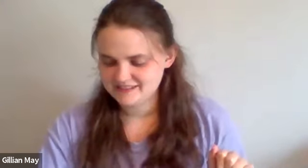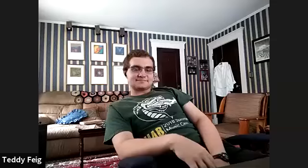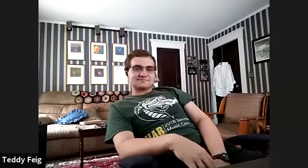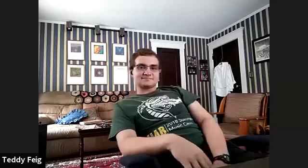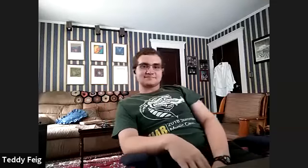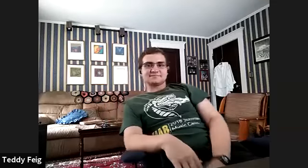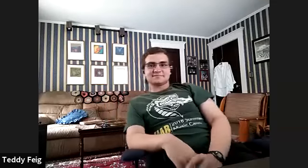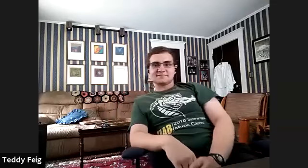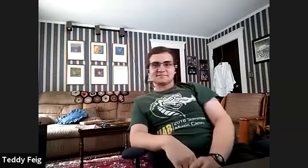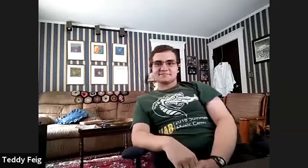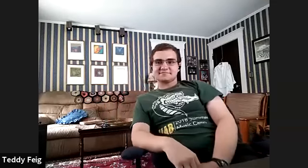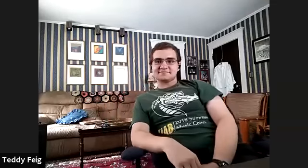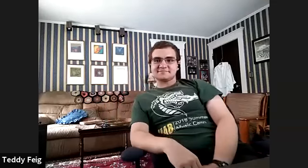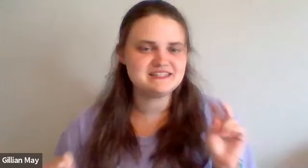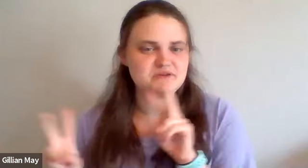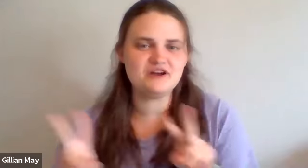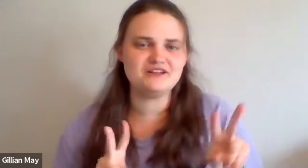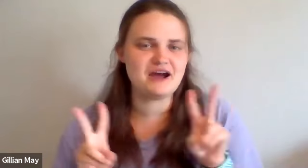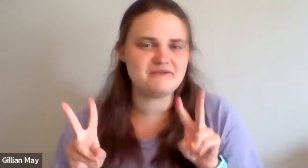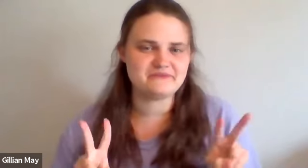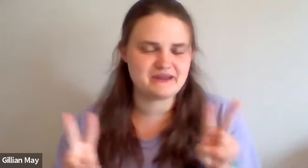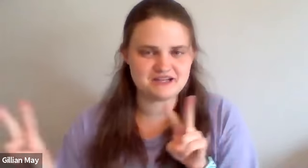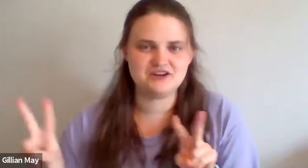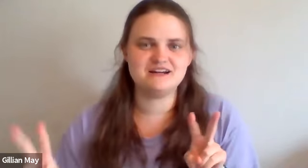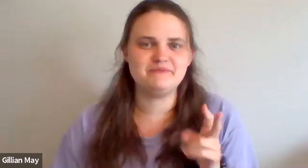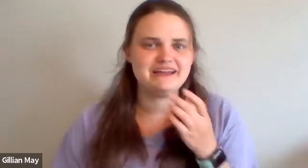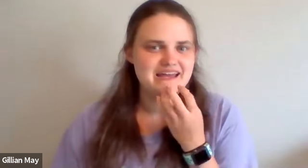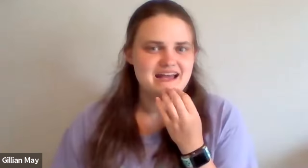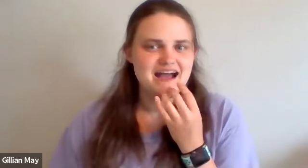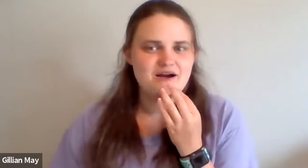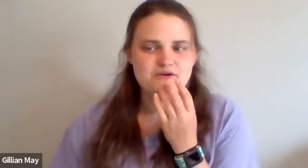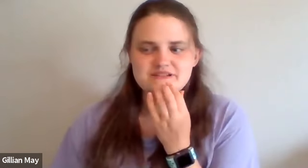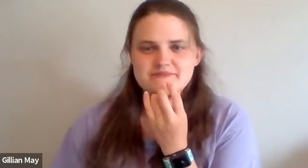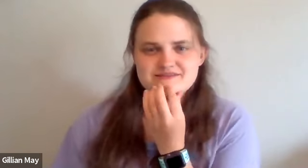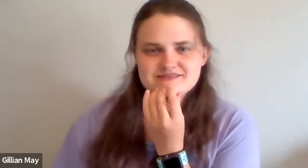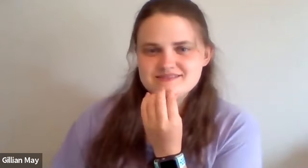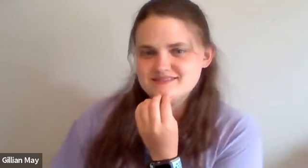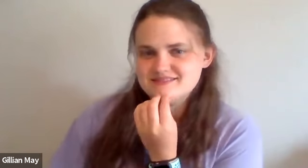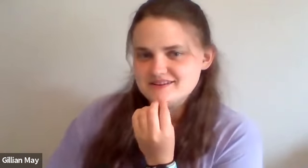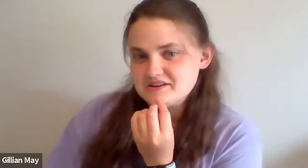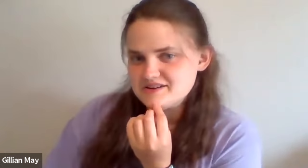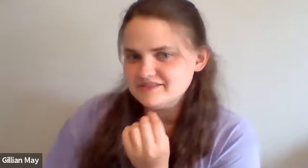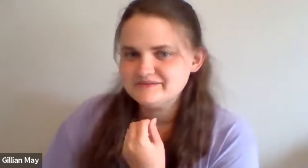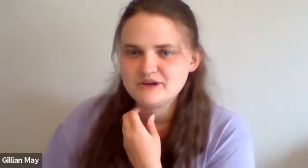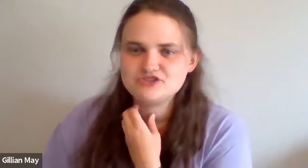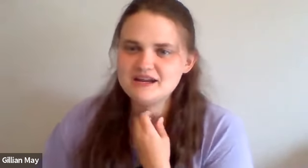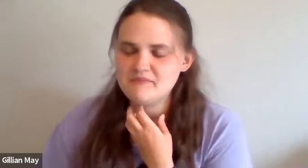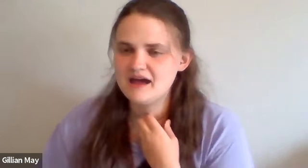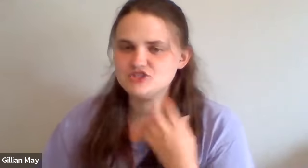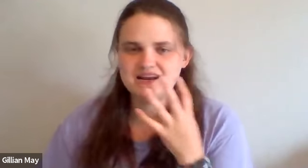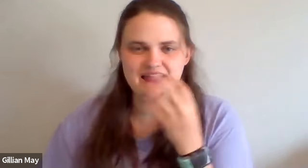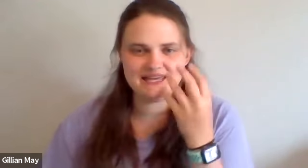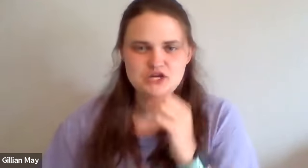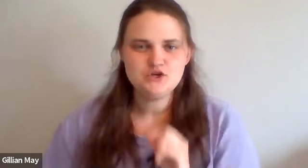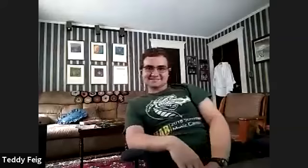no worries. I see when y'all are not catching on, and I'm like, how to make this easier? So I try to like use